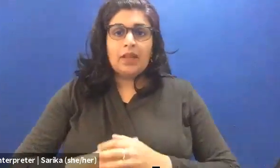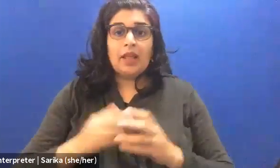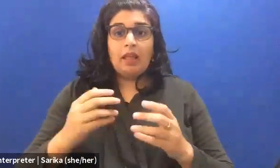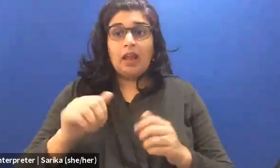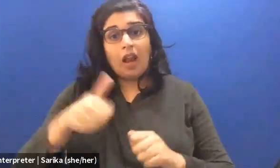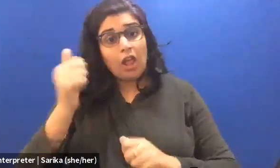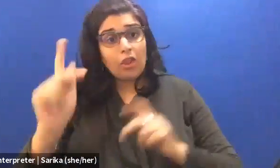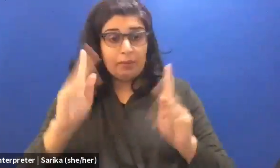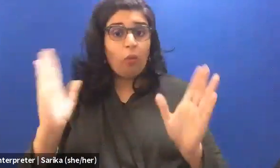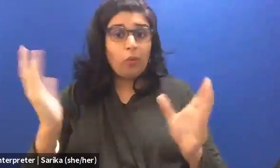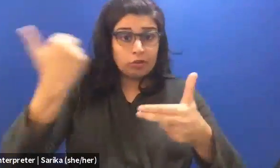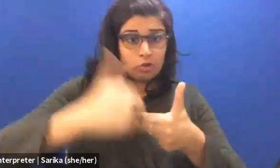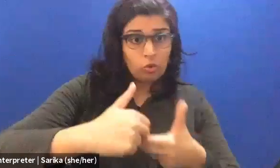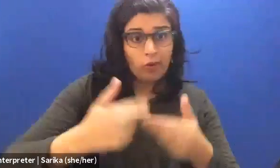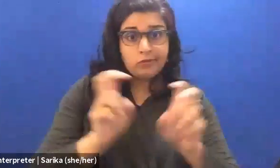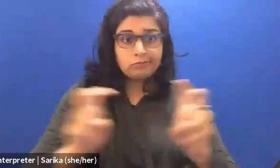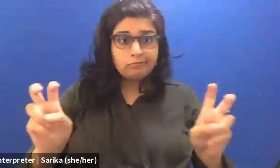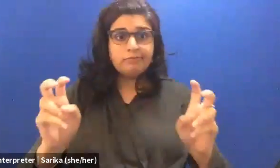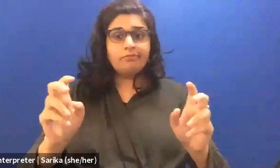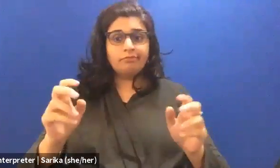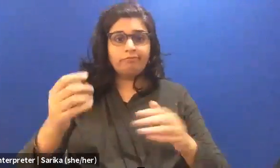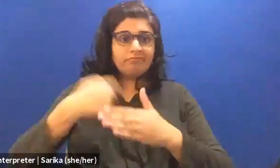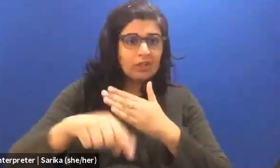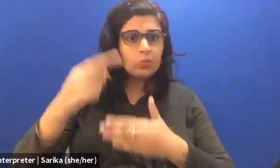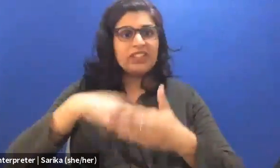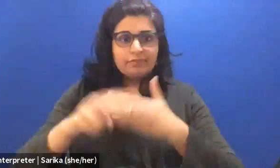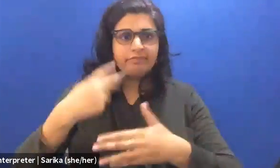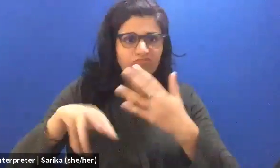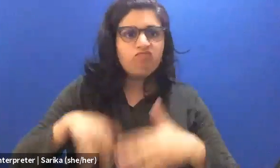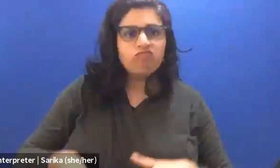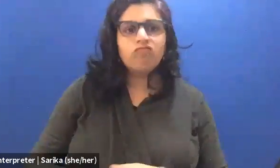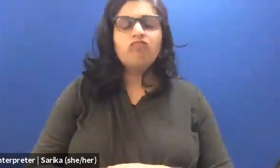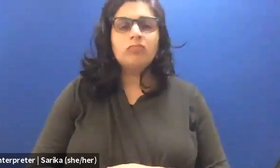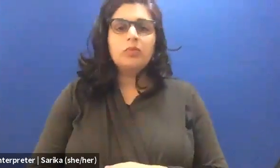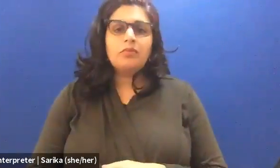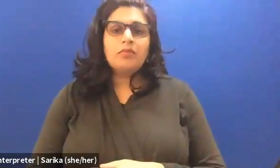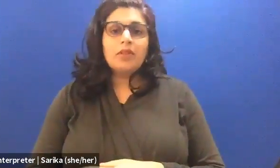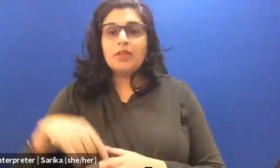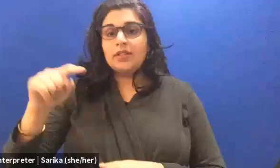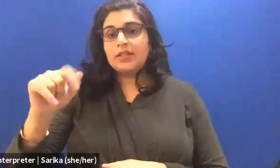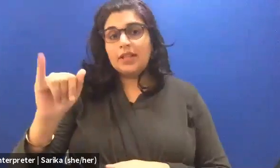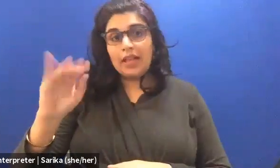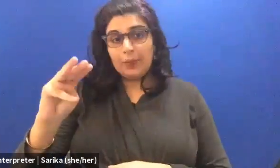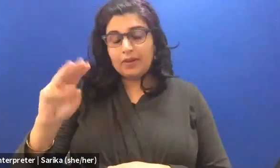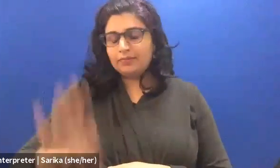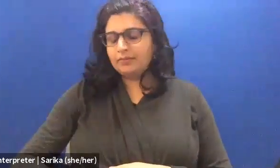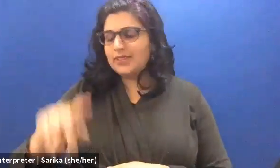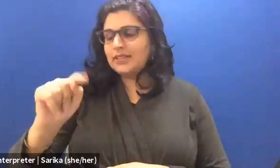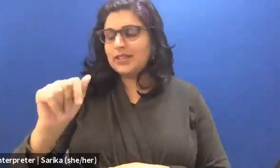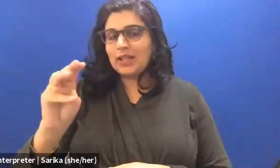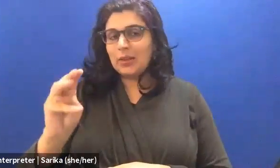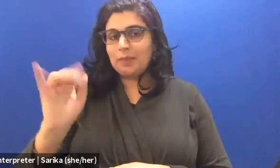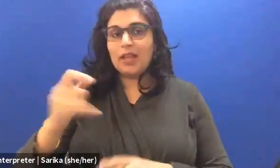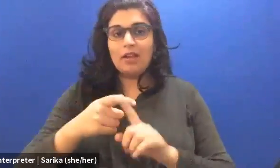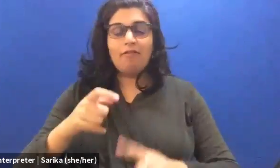that will be joining us in the weeks coming. So we will have Tammy Giroux from the Alaska Native